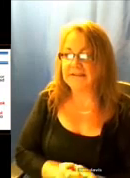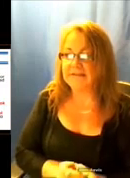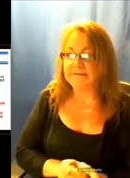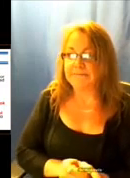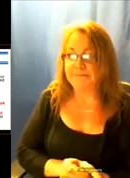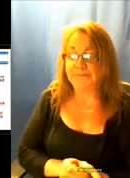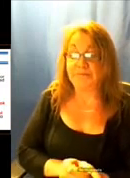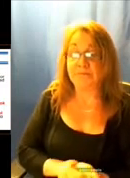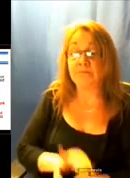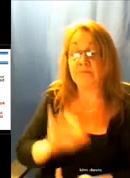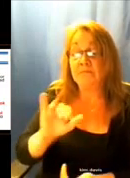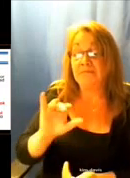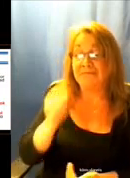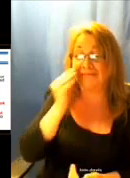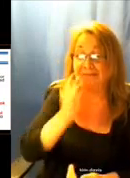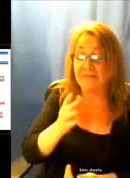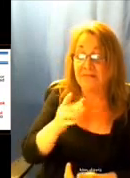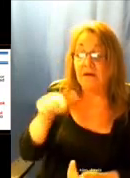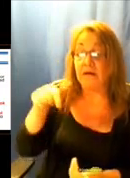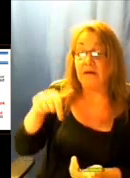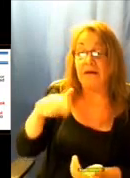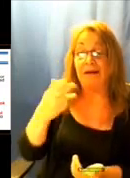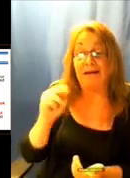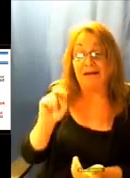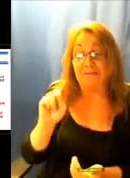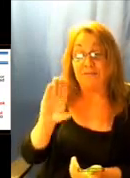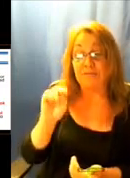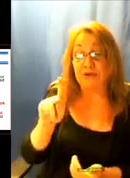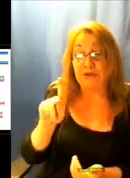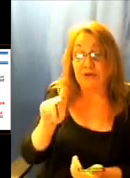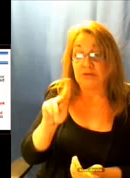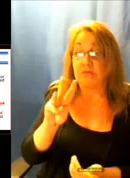with becoming your best self-advocate.